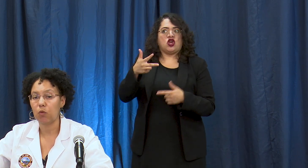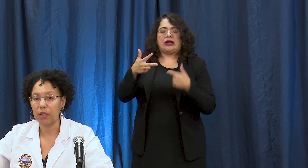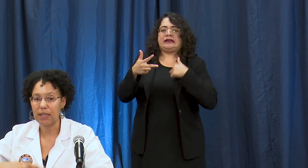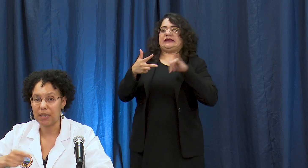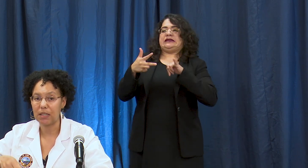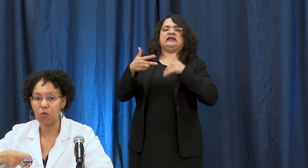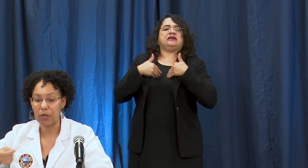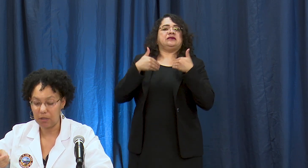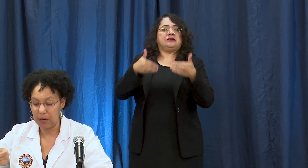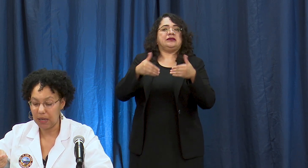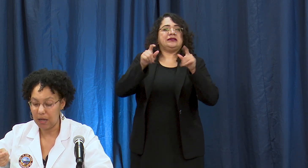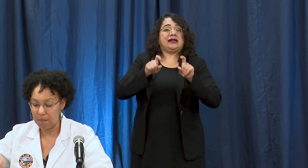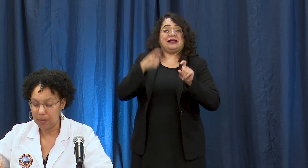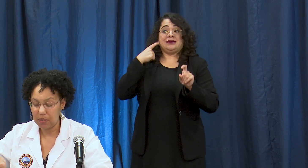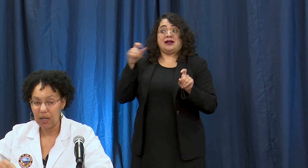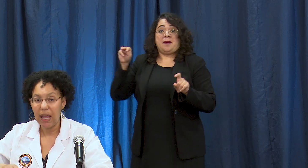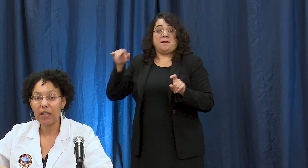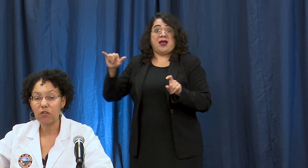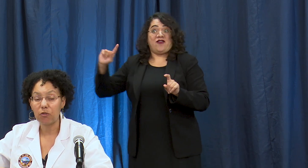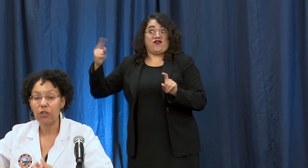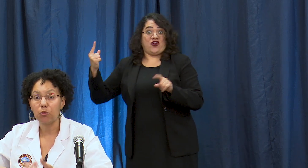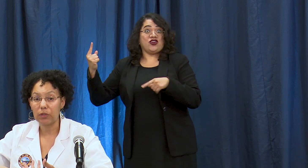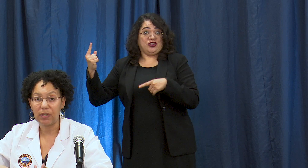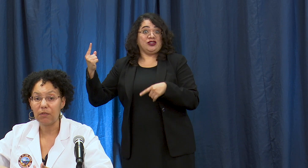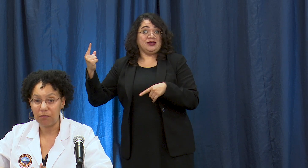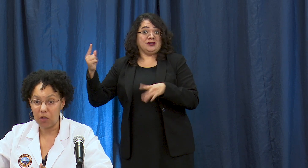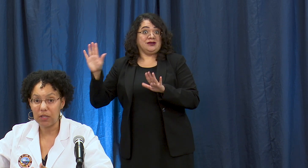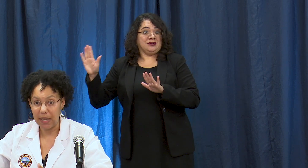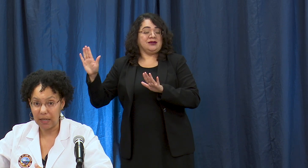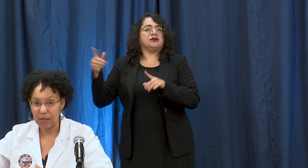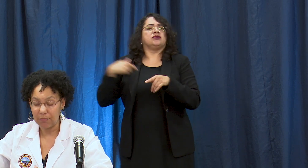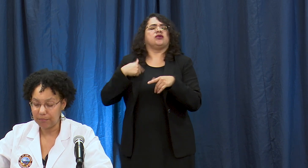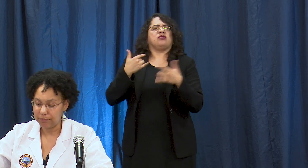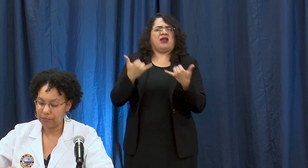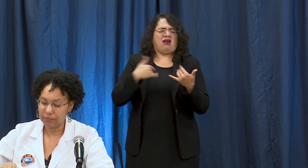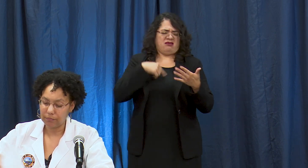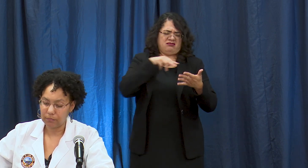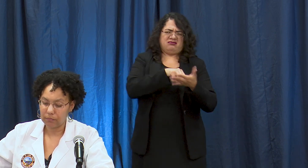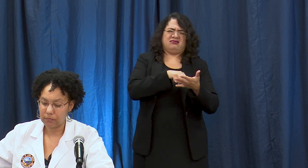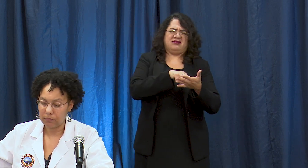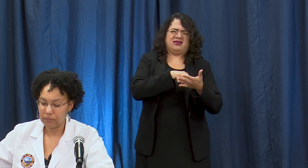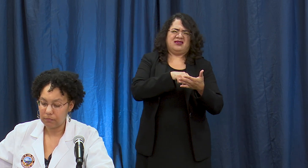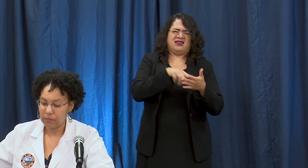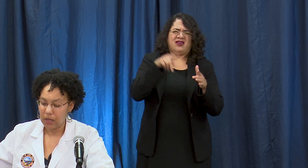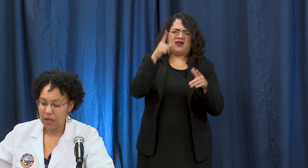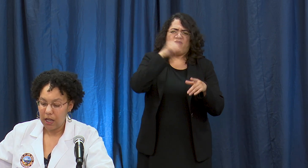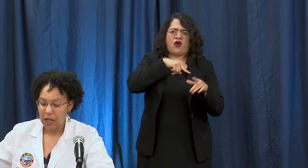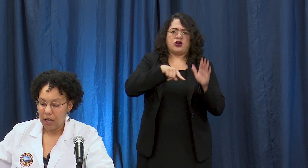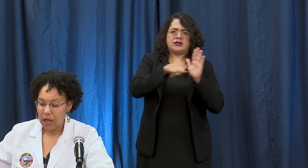the level where the test is going to pick it up. And so you'll receive a false negative.